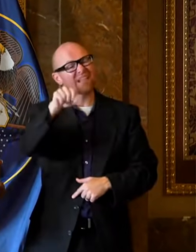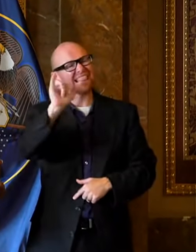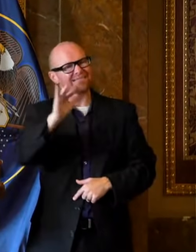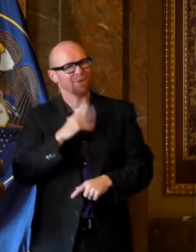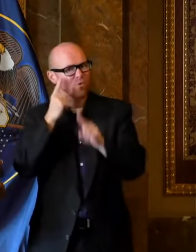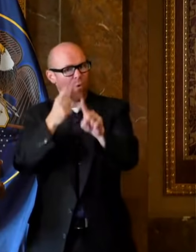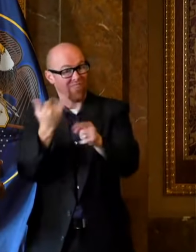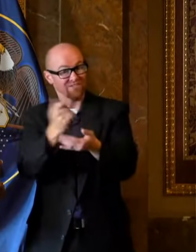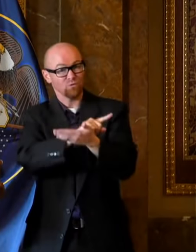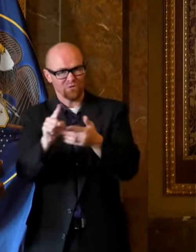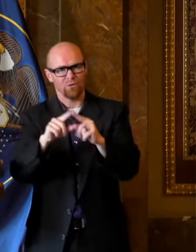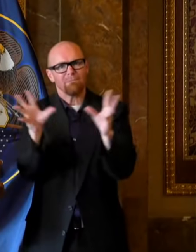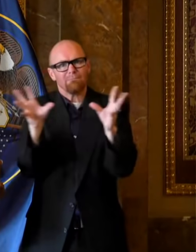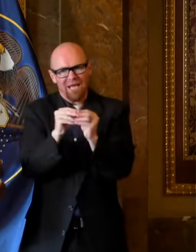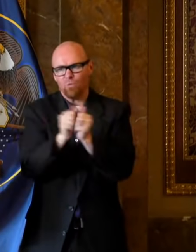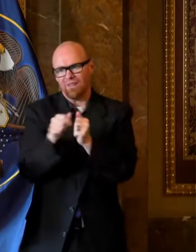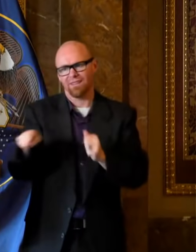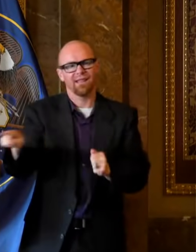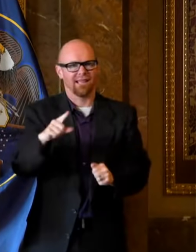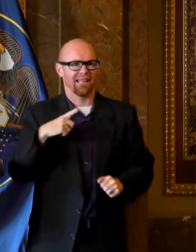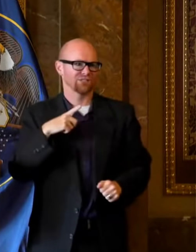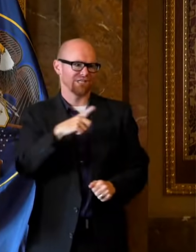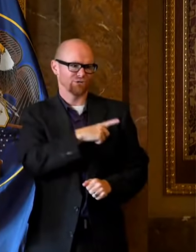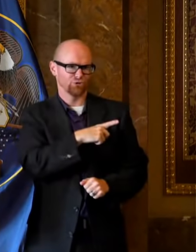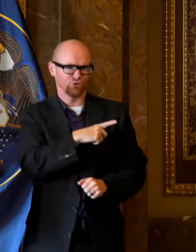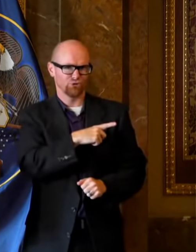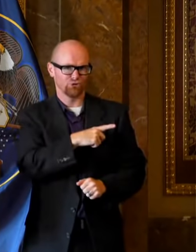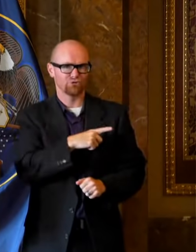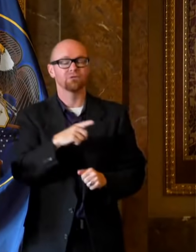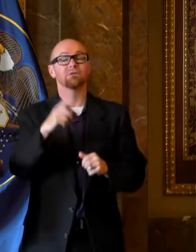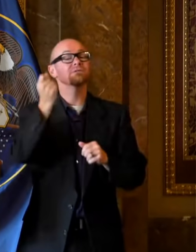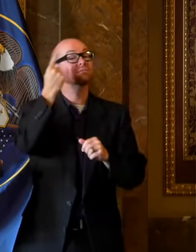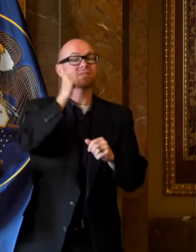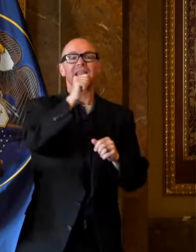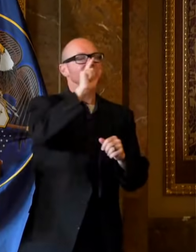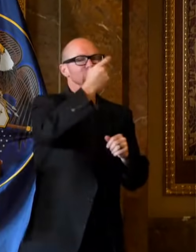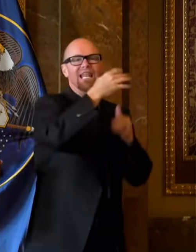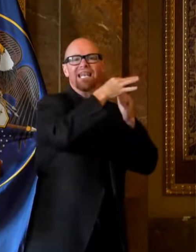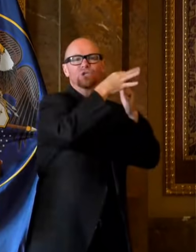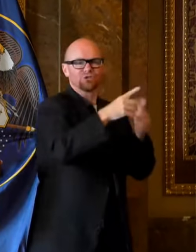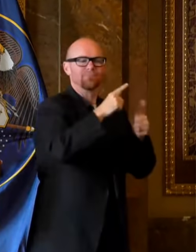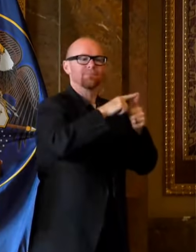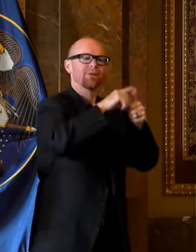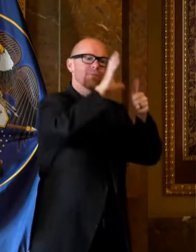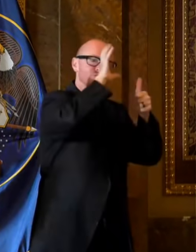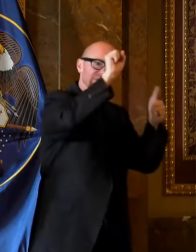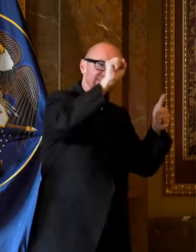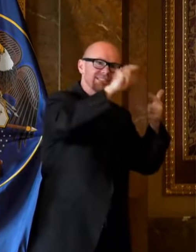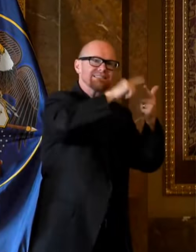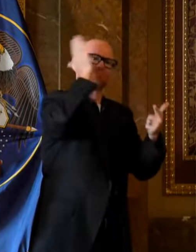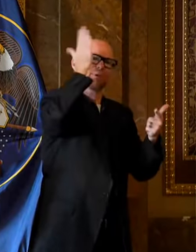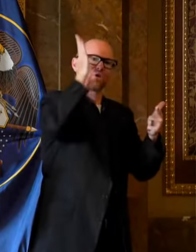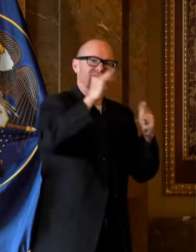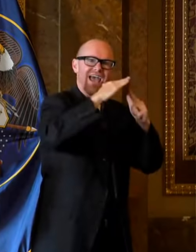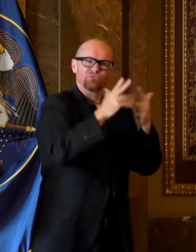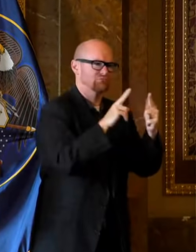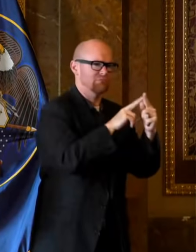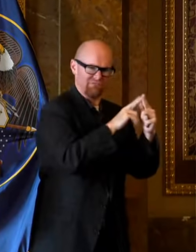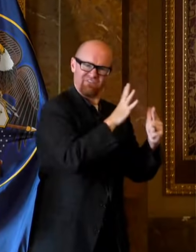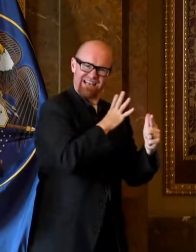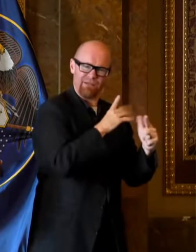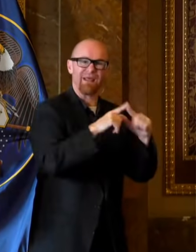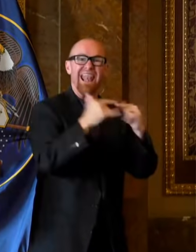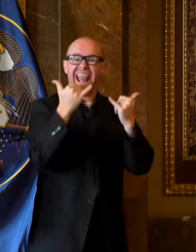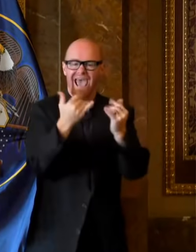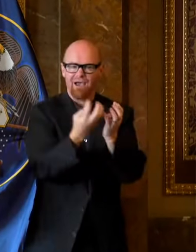them this week, is so that they can, again, outside of leadership, so that the entire legislative body can really deliberate and talk, although it has